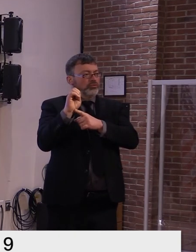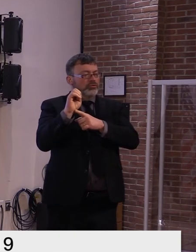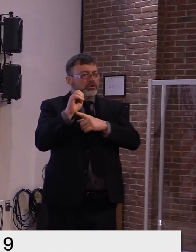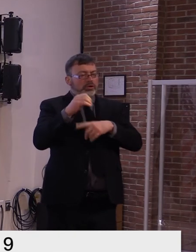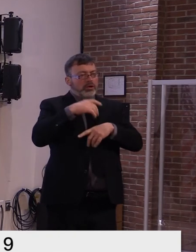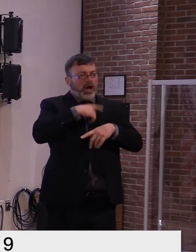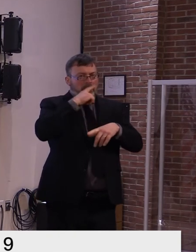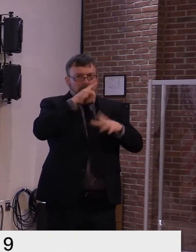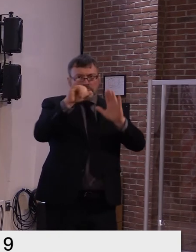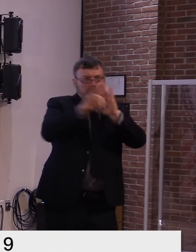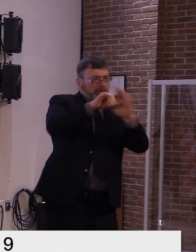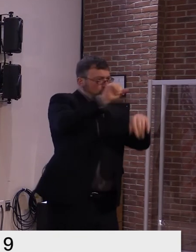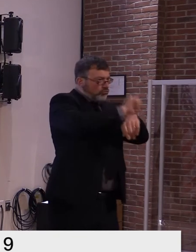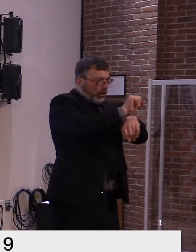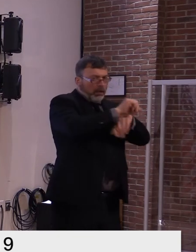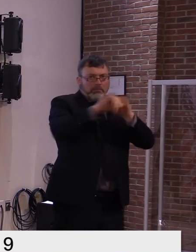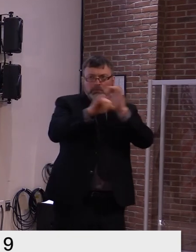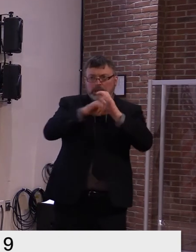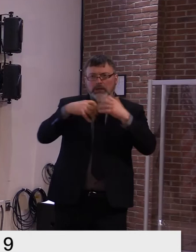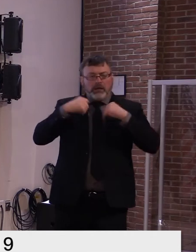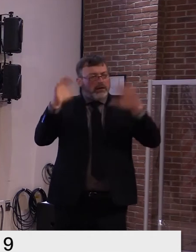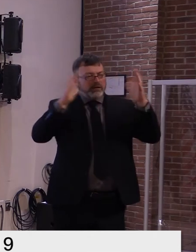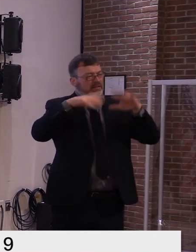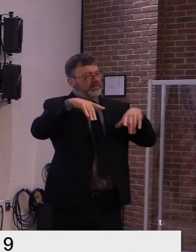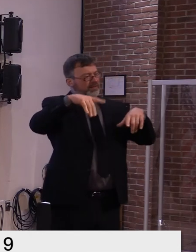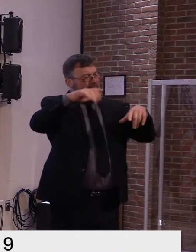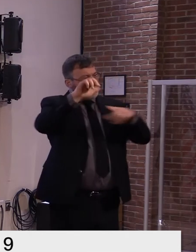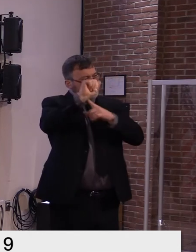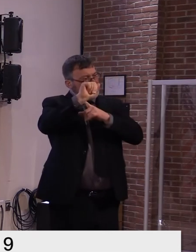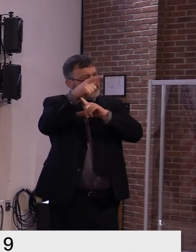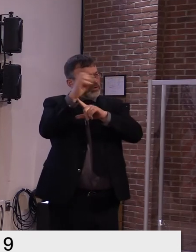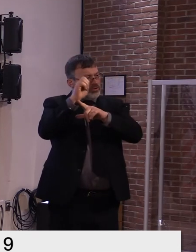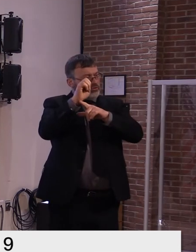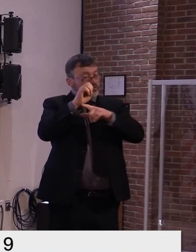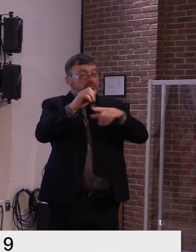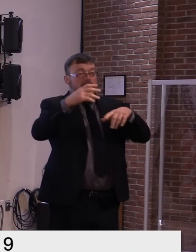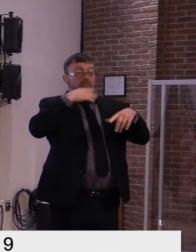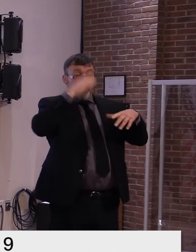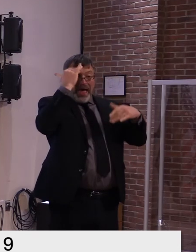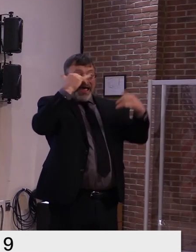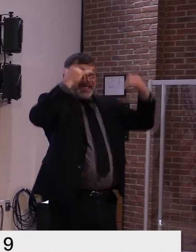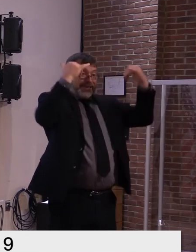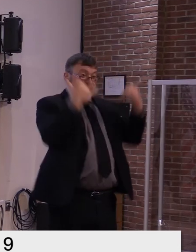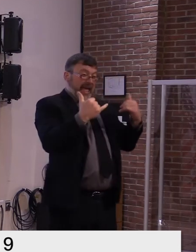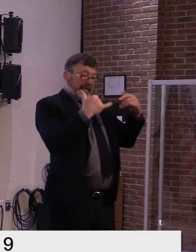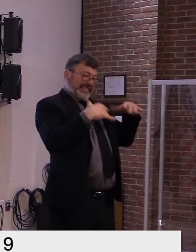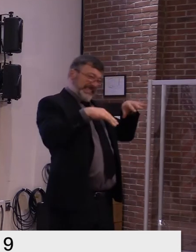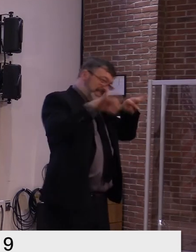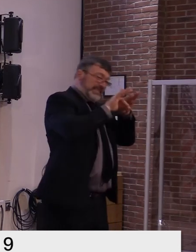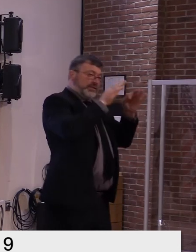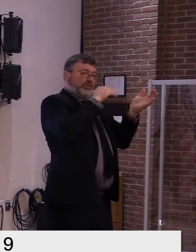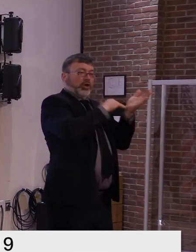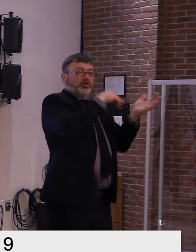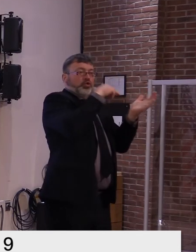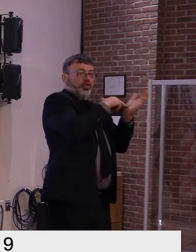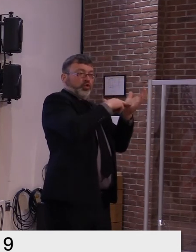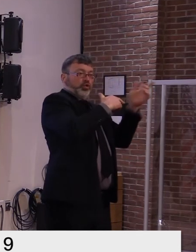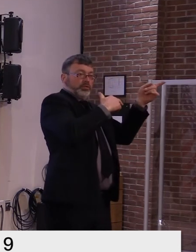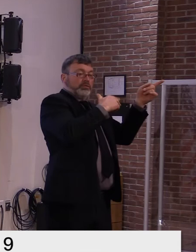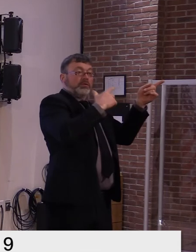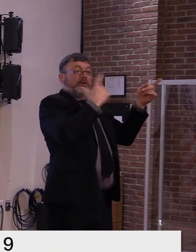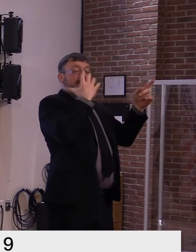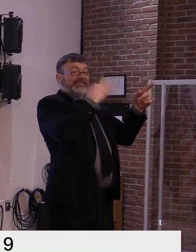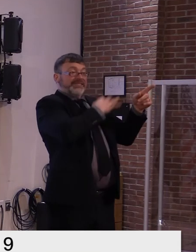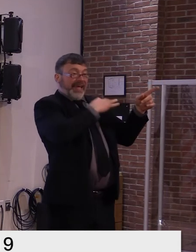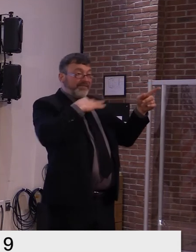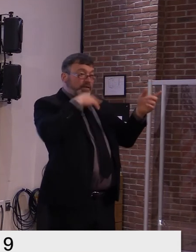we come out of 1A and go into phase two, and it also protects the most vulnerable. So if those